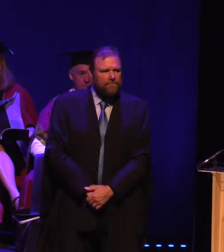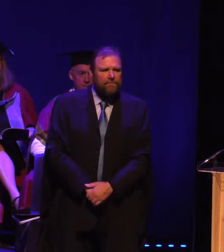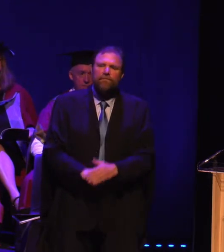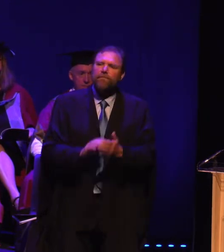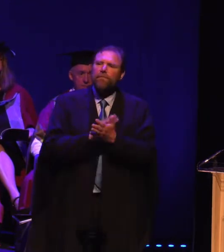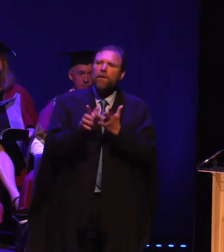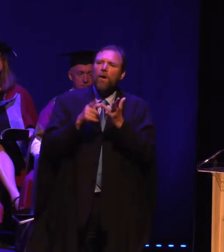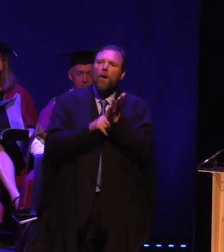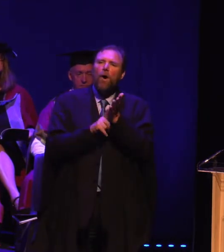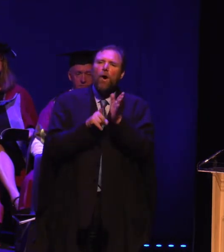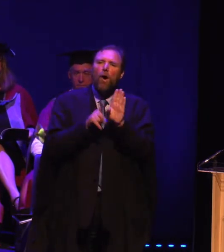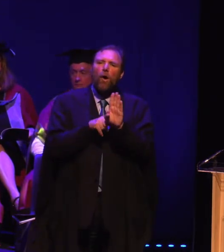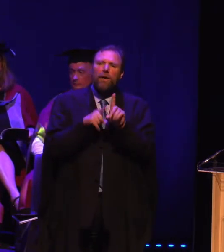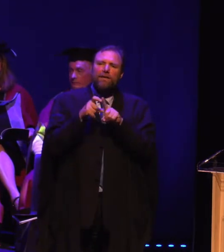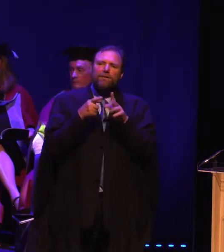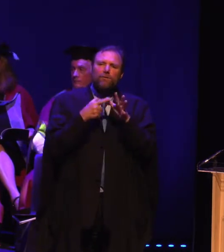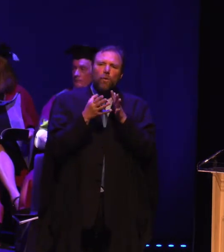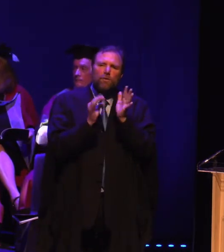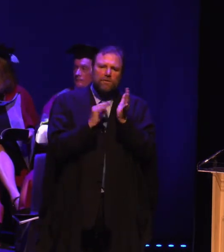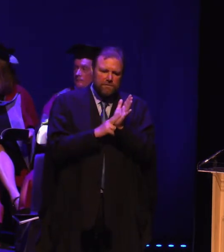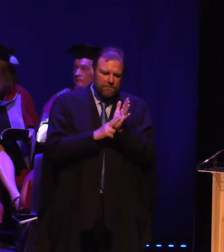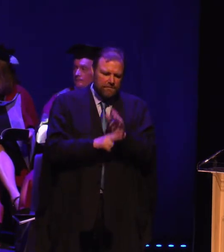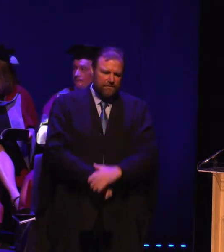Holly Dawson.